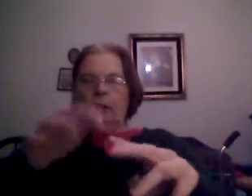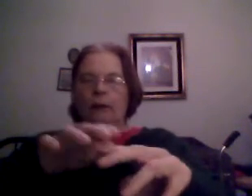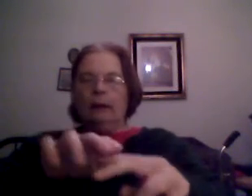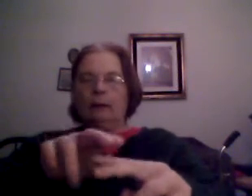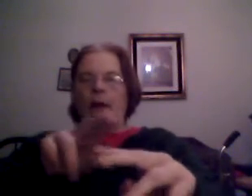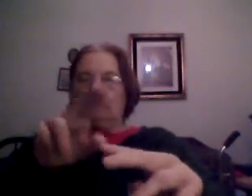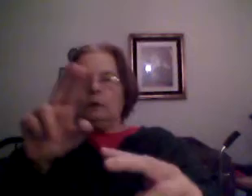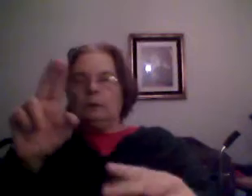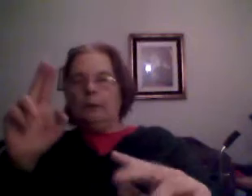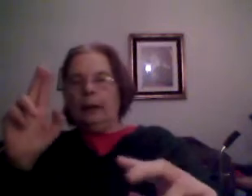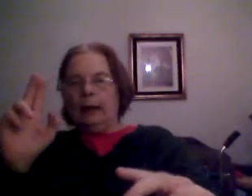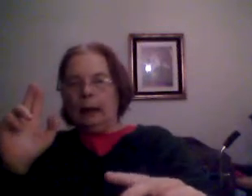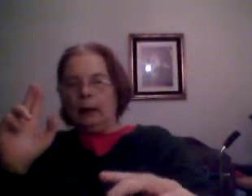chair that comes back.